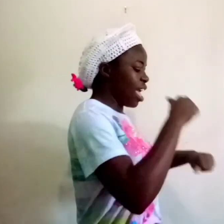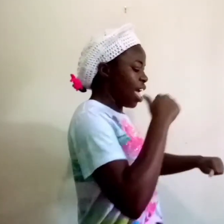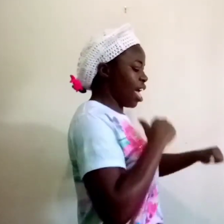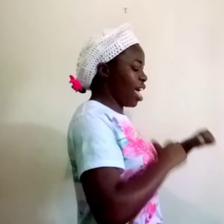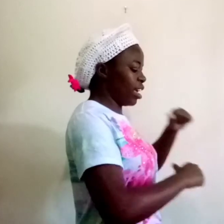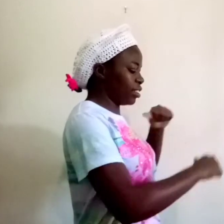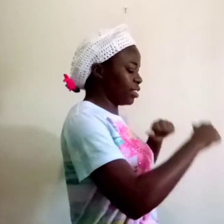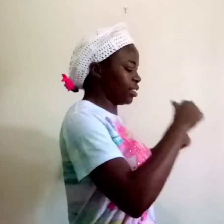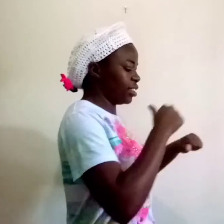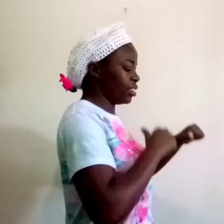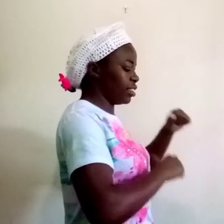Acts.